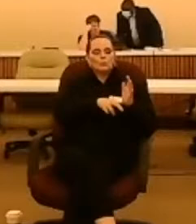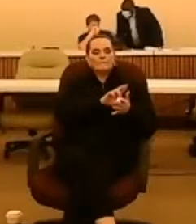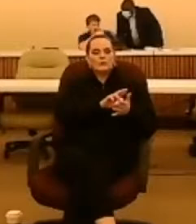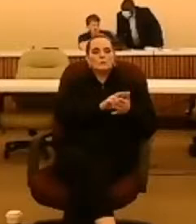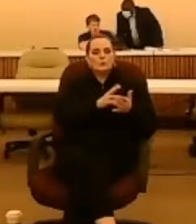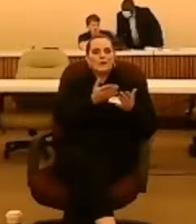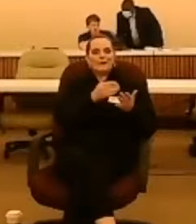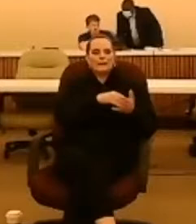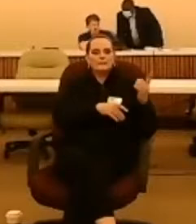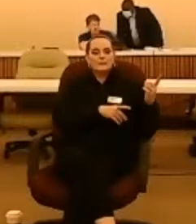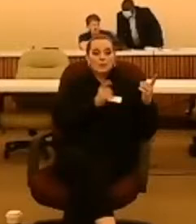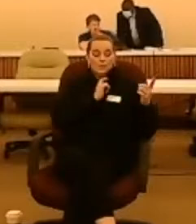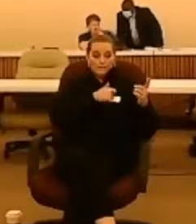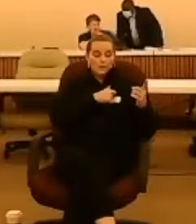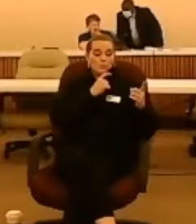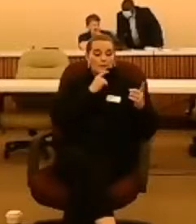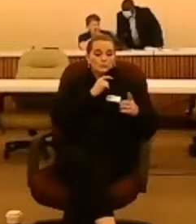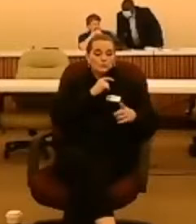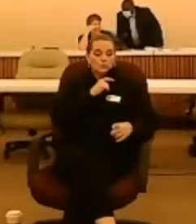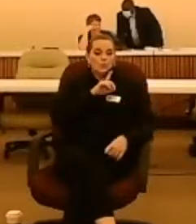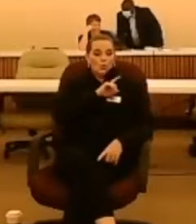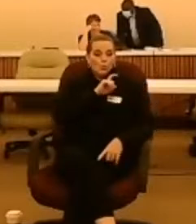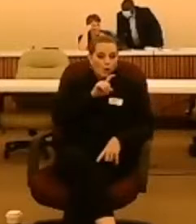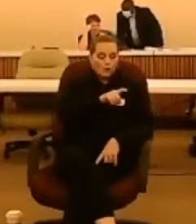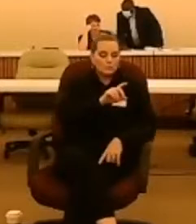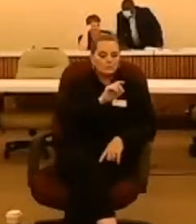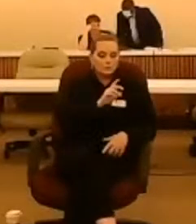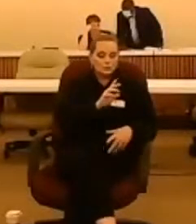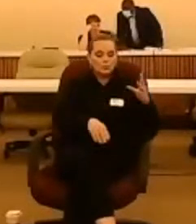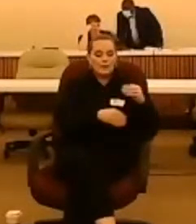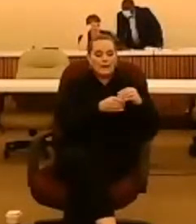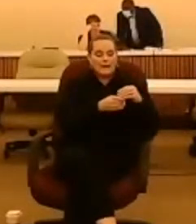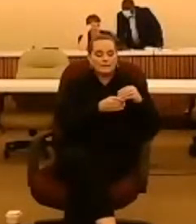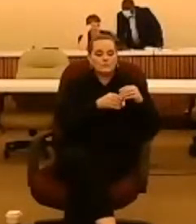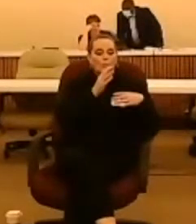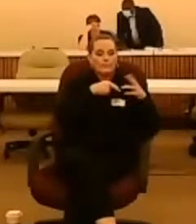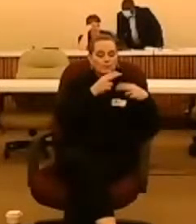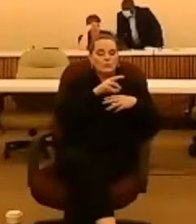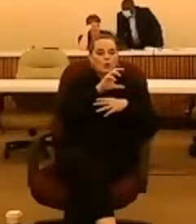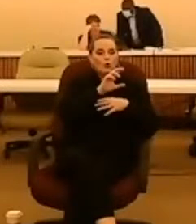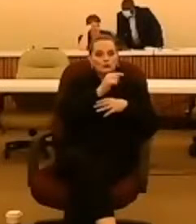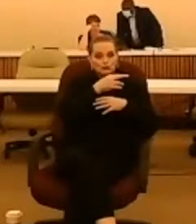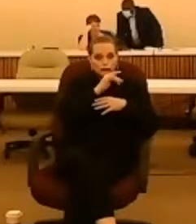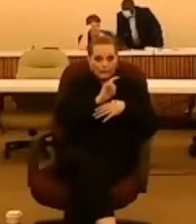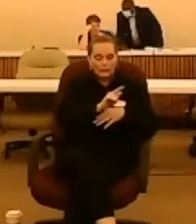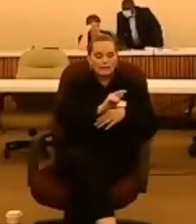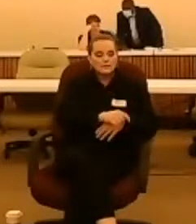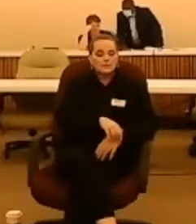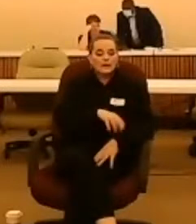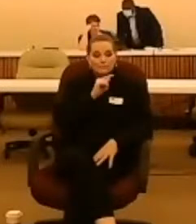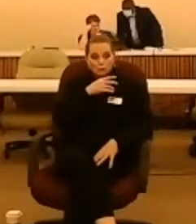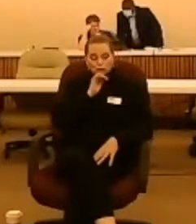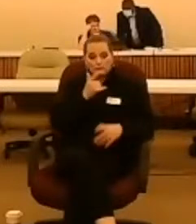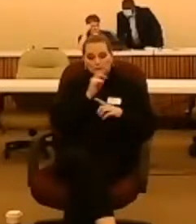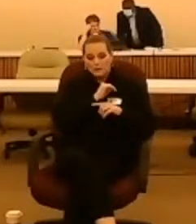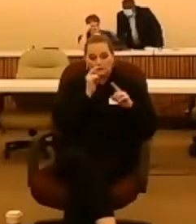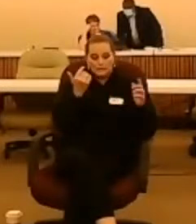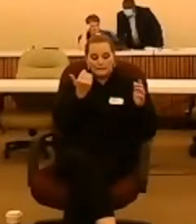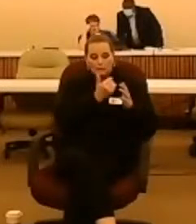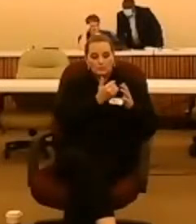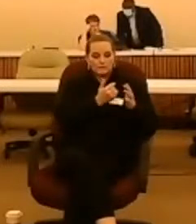there, we would have to go through, because if our trail's coming right along here, we're within